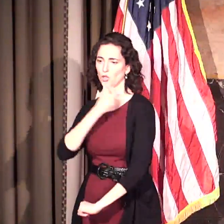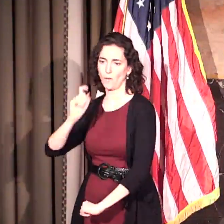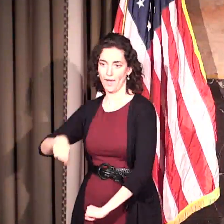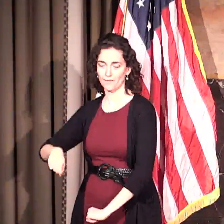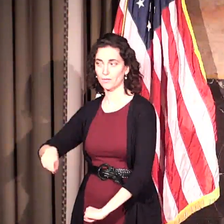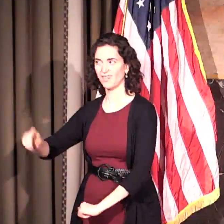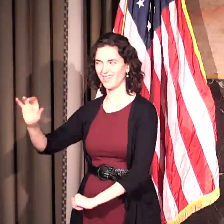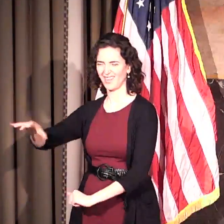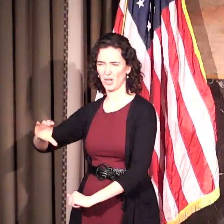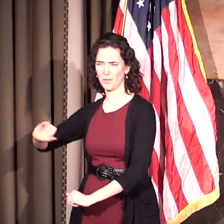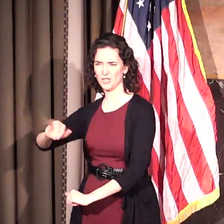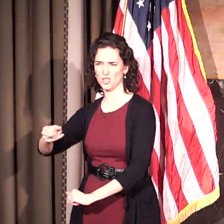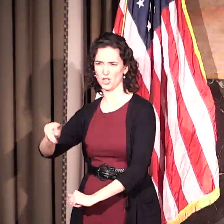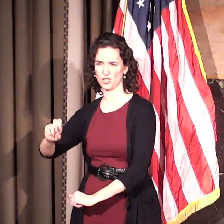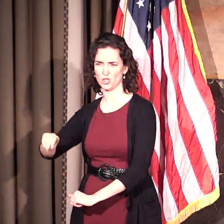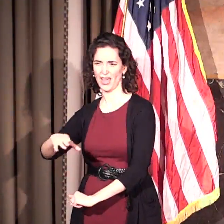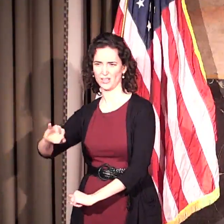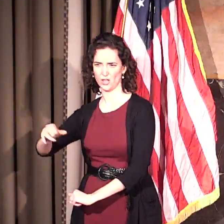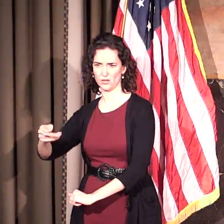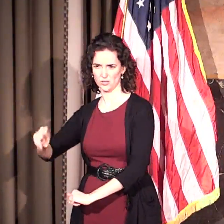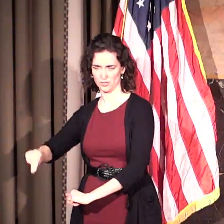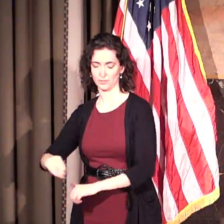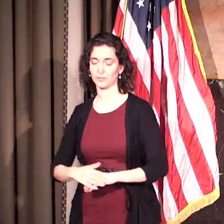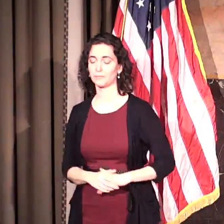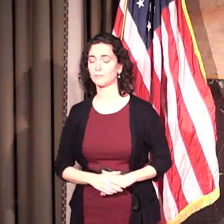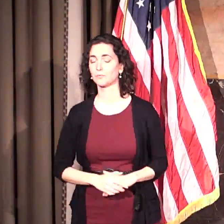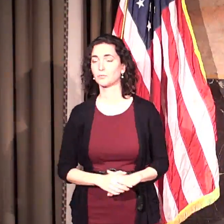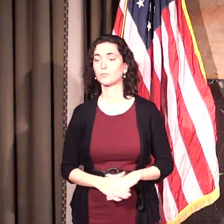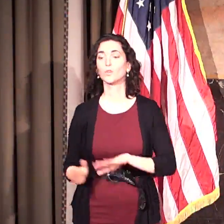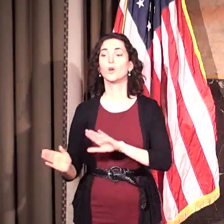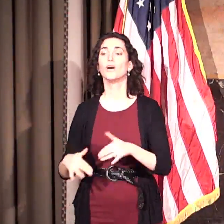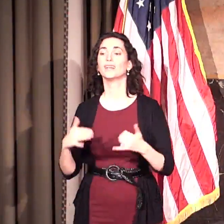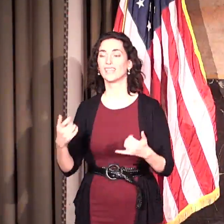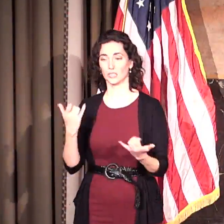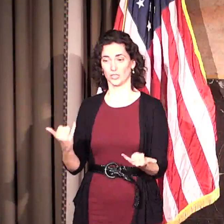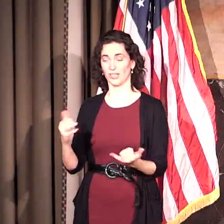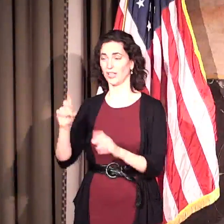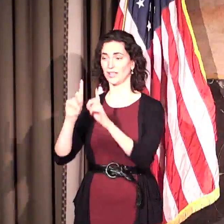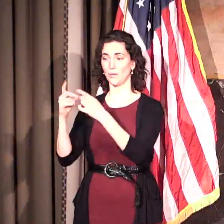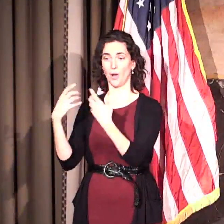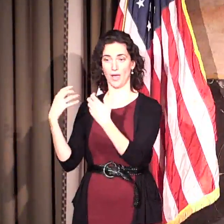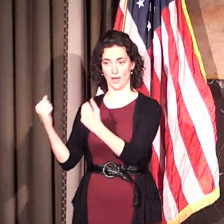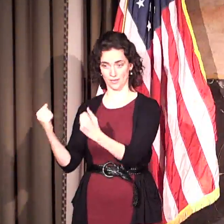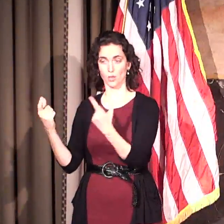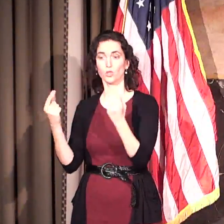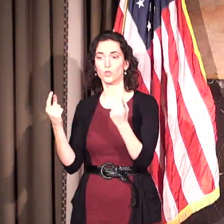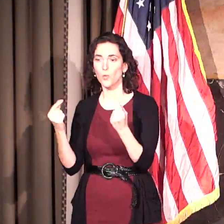Today, the Department of Health updated the vaccine breakdowns by race, gender, age, and region.